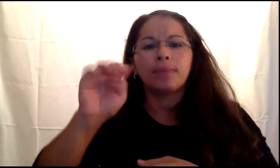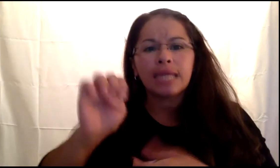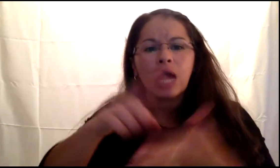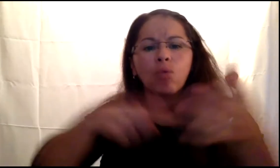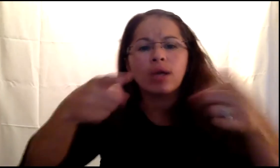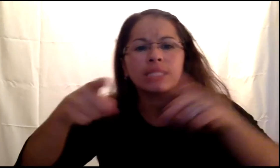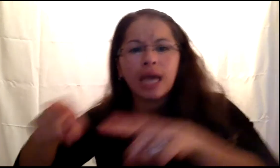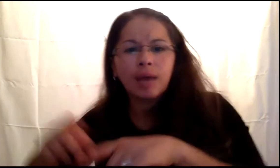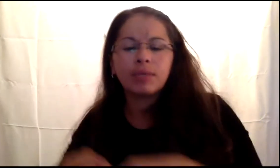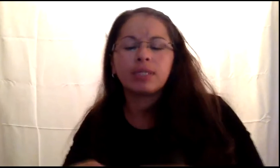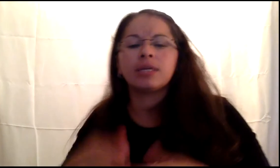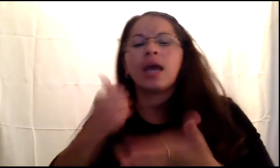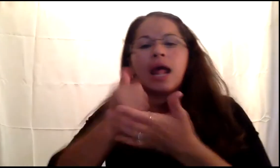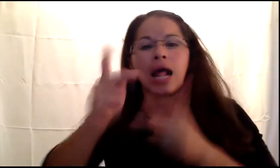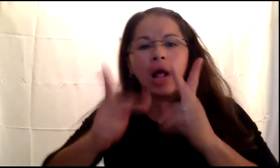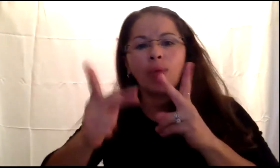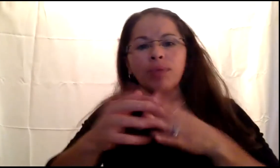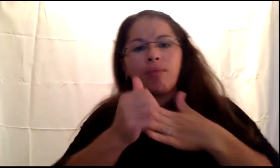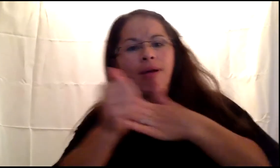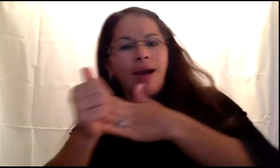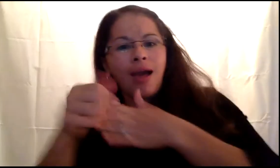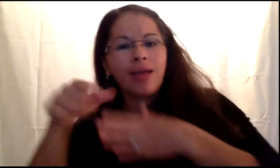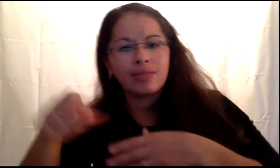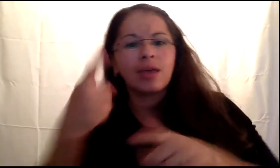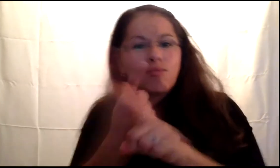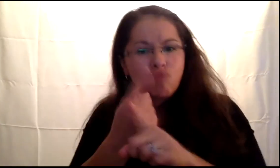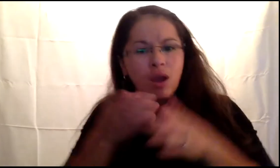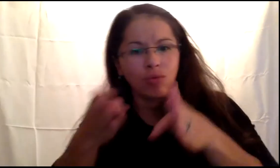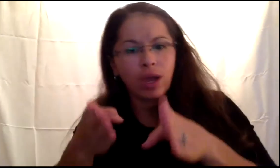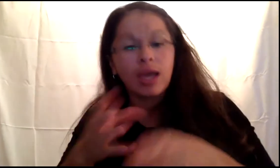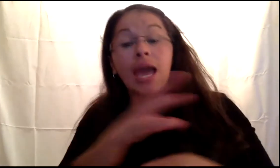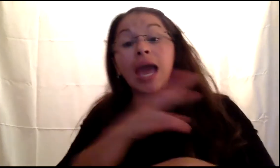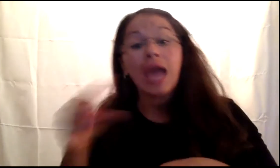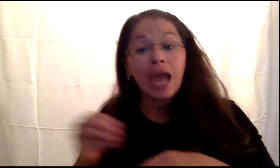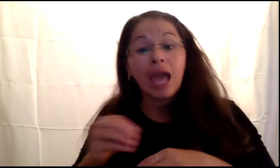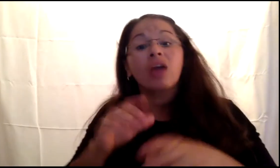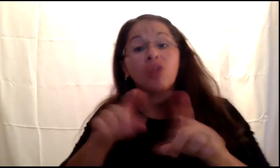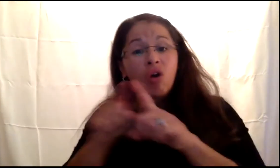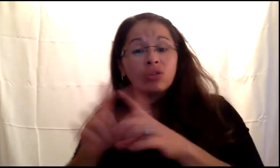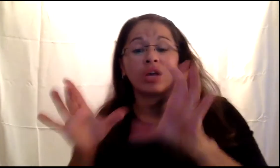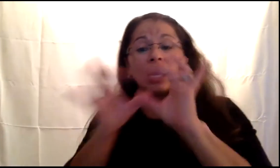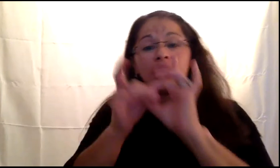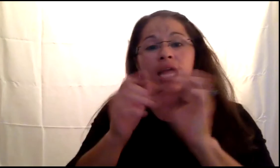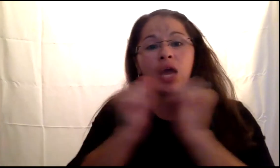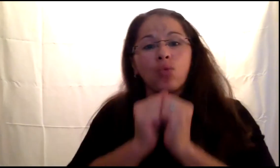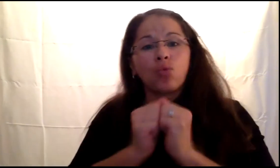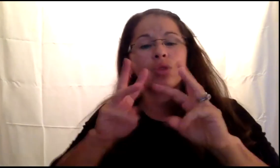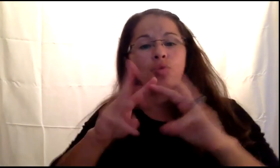guided, and definitely reach out to those clinics that you usually might see about how to renew your DACA or anything